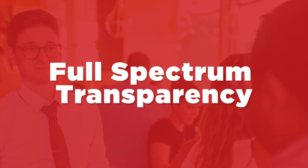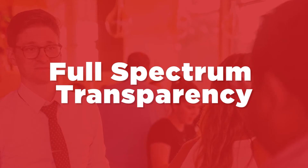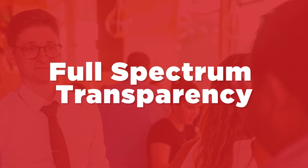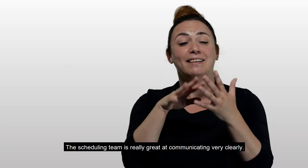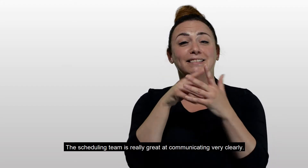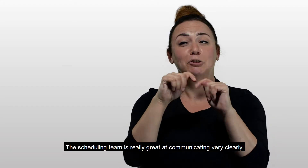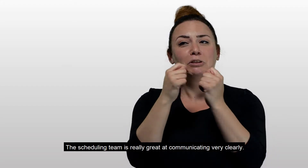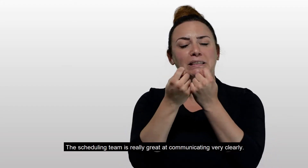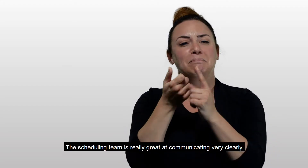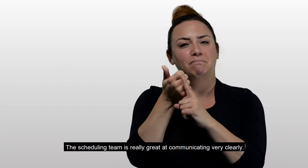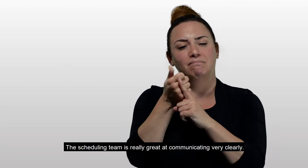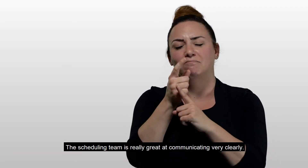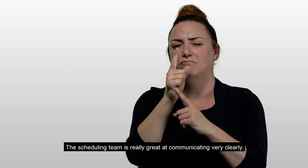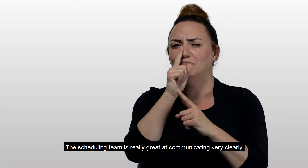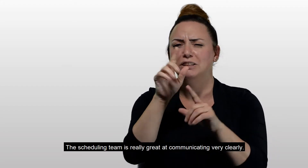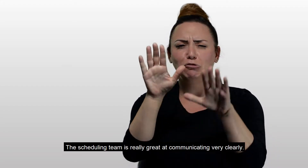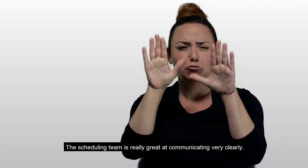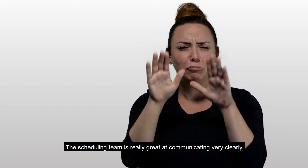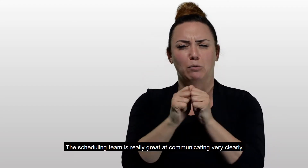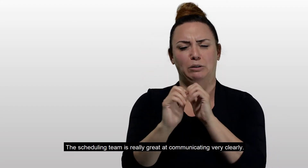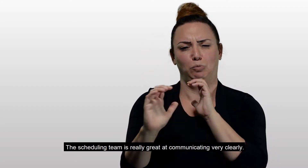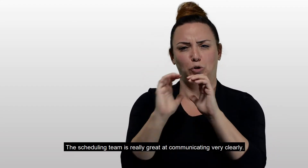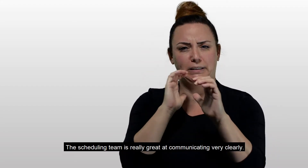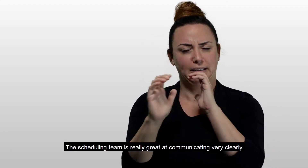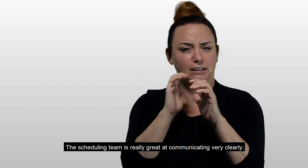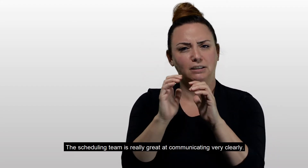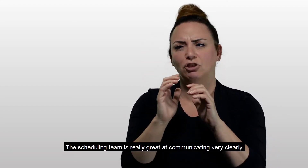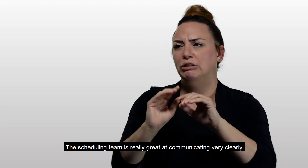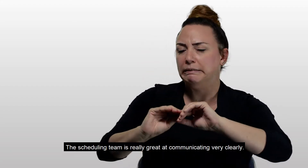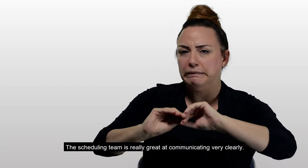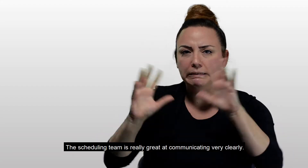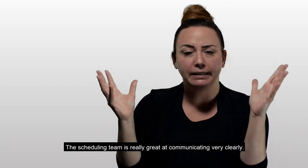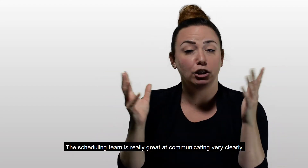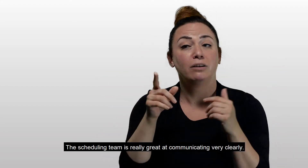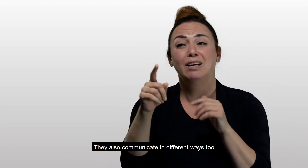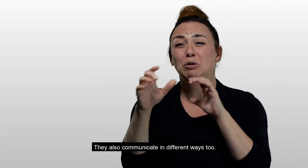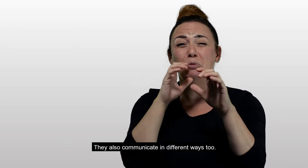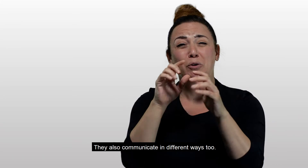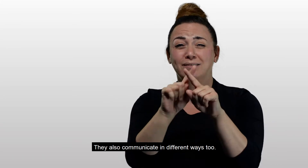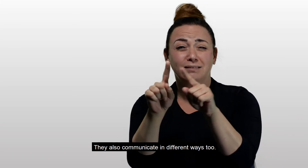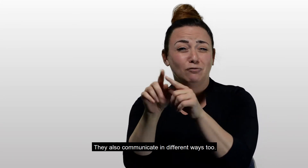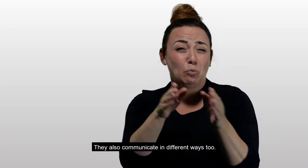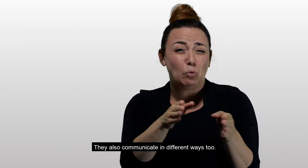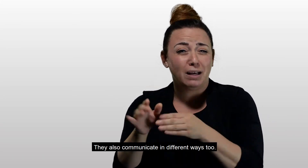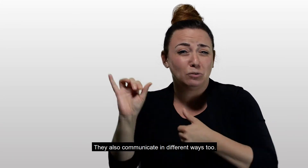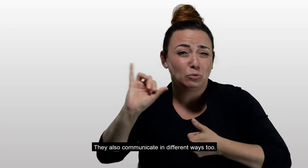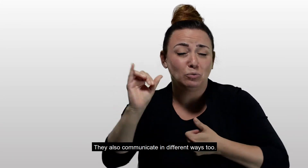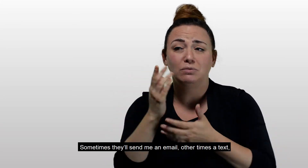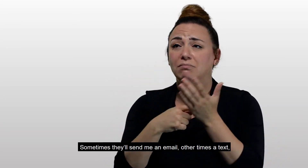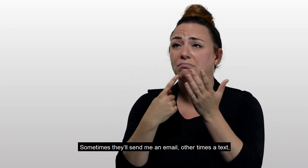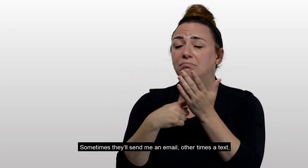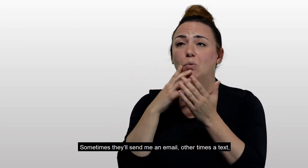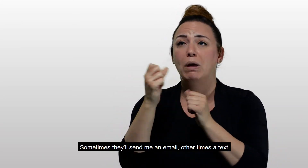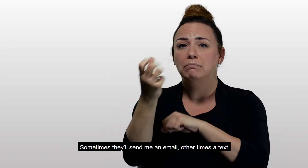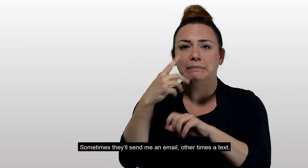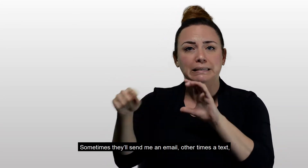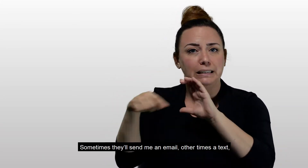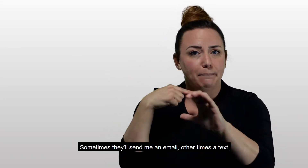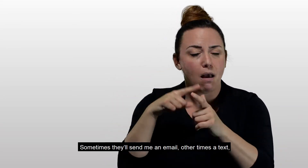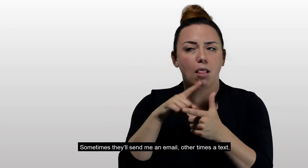The scheduling team is really great at communicating very clearly. They also communicate in different ways too. Sometimes they will send me an email,